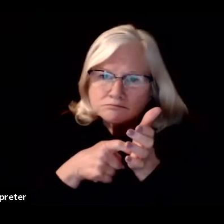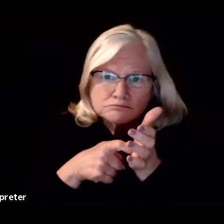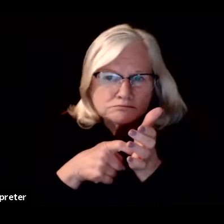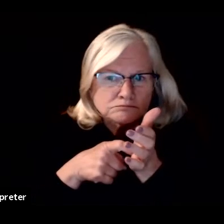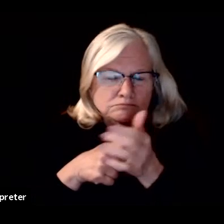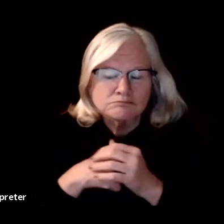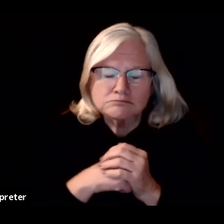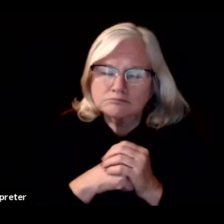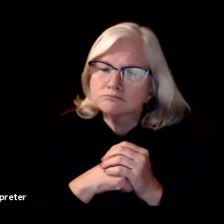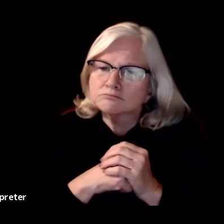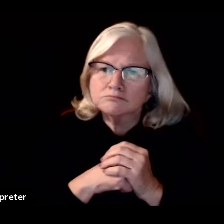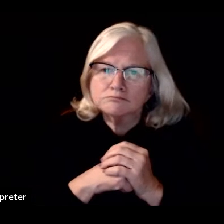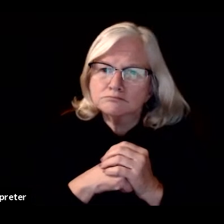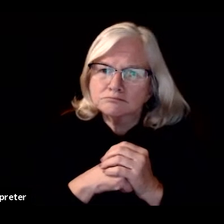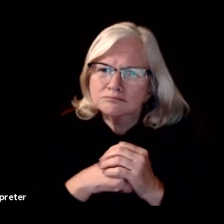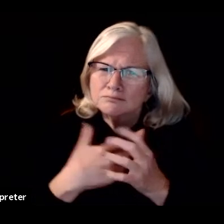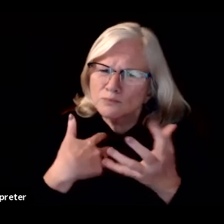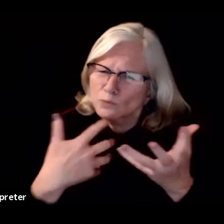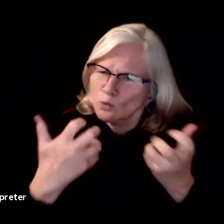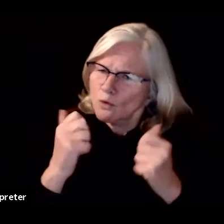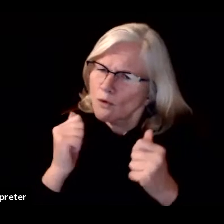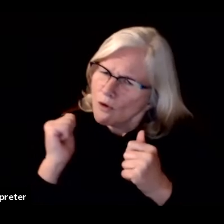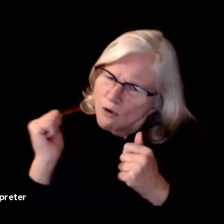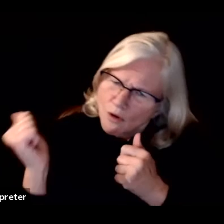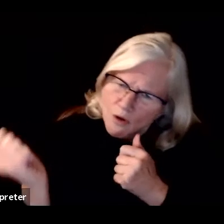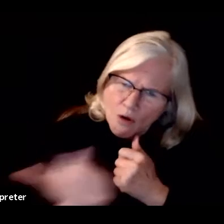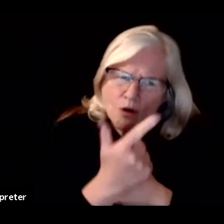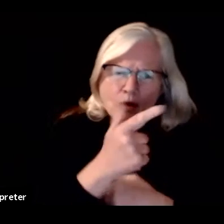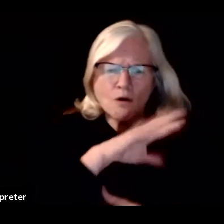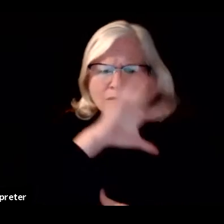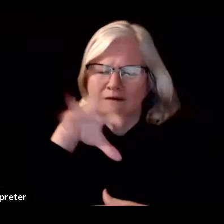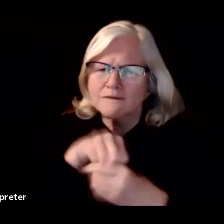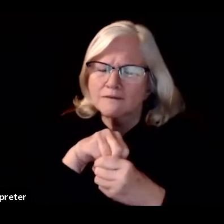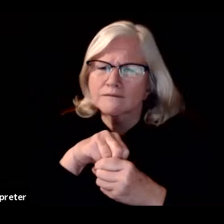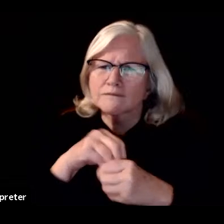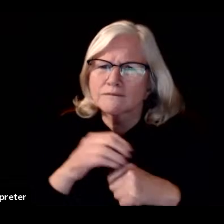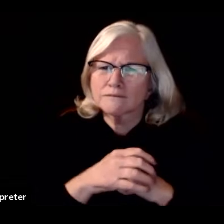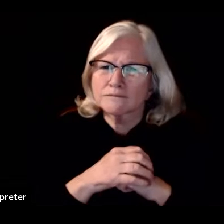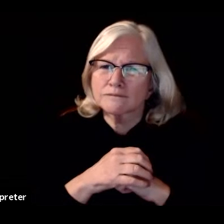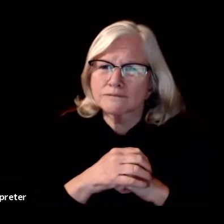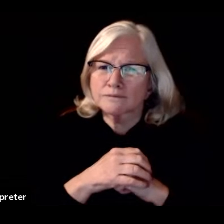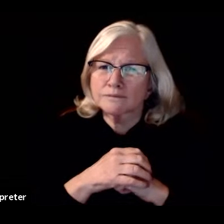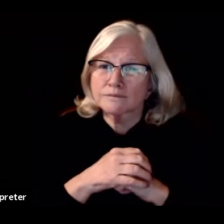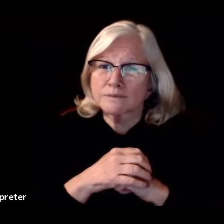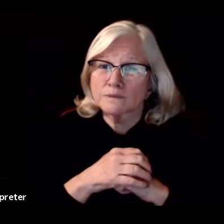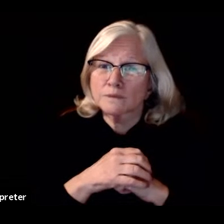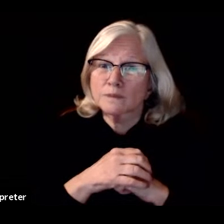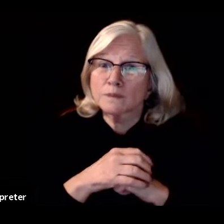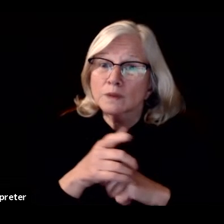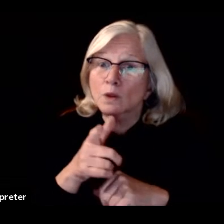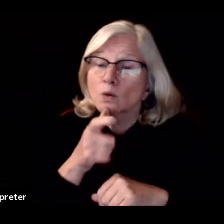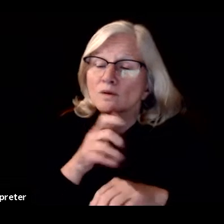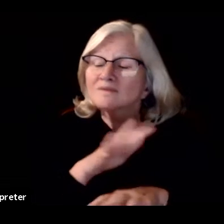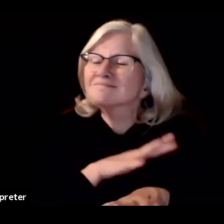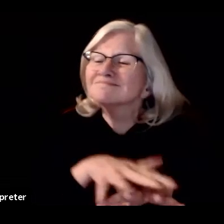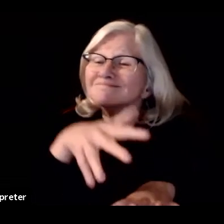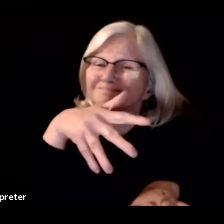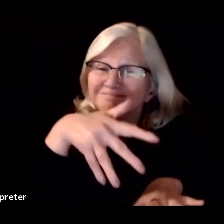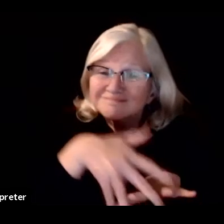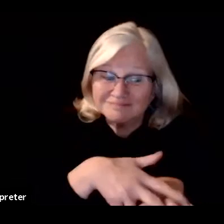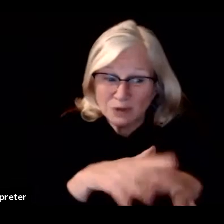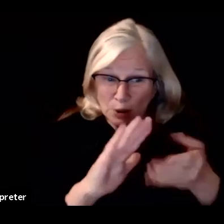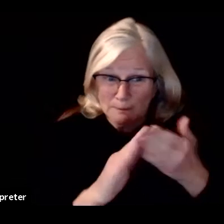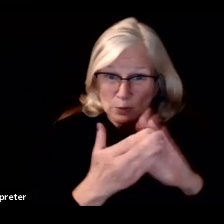are participating in a pilot test of ordering saliva tests through a mail order program. The pilot's going